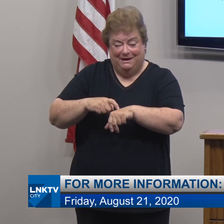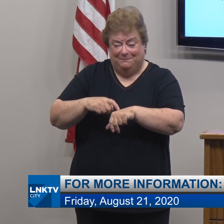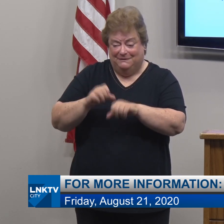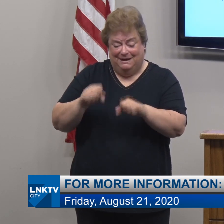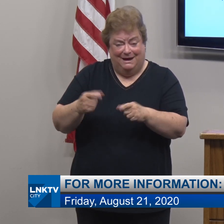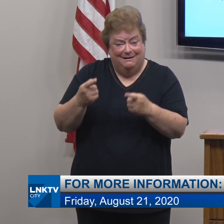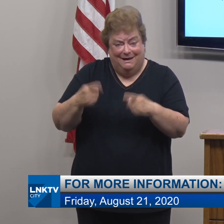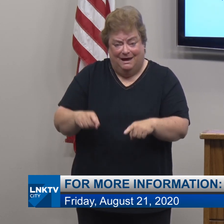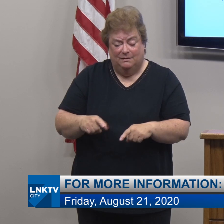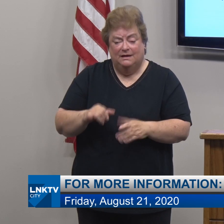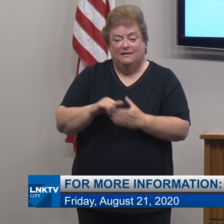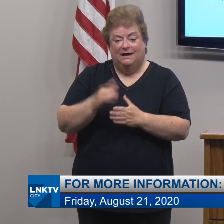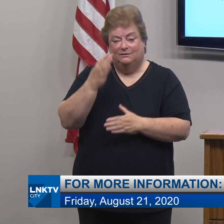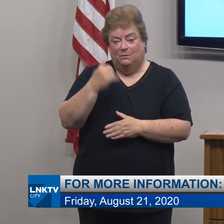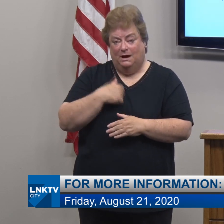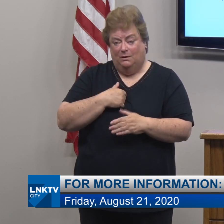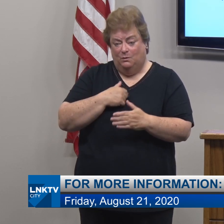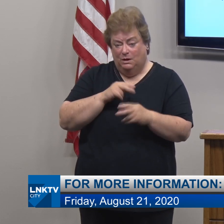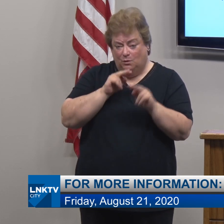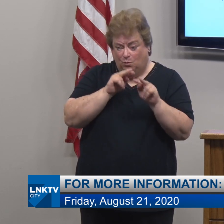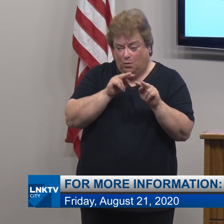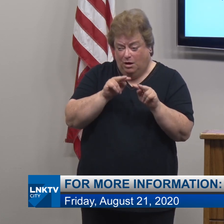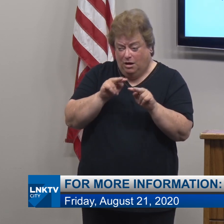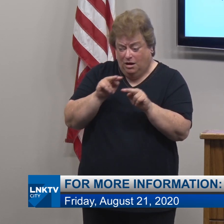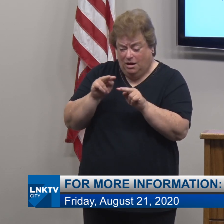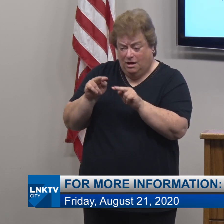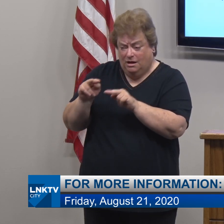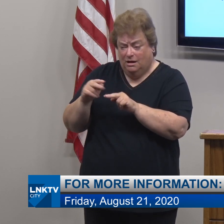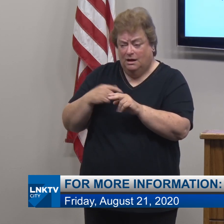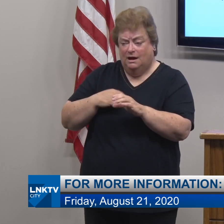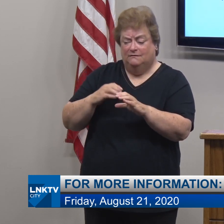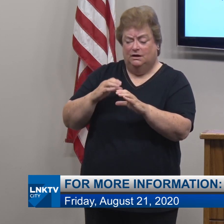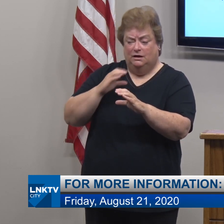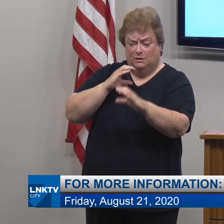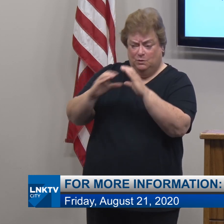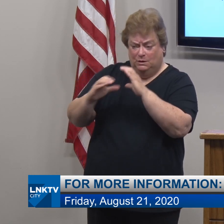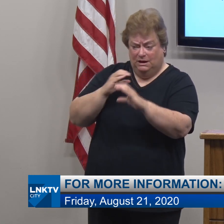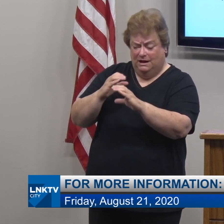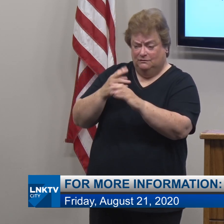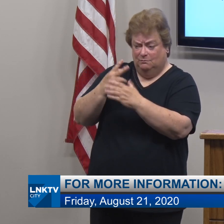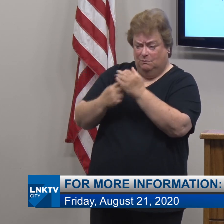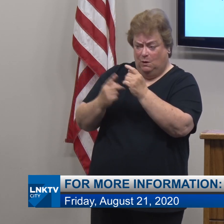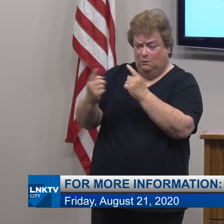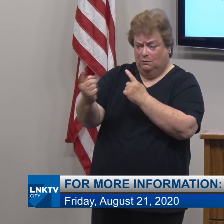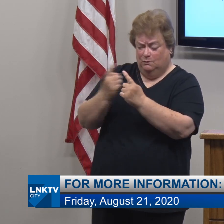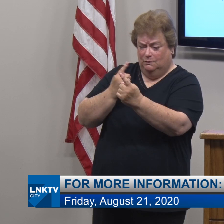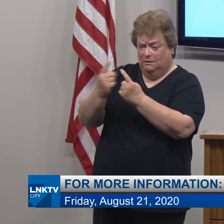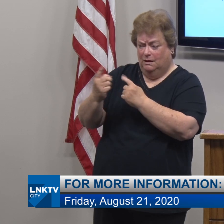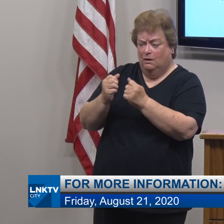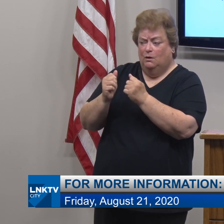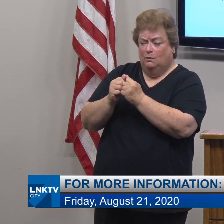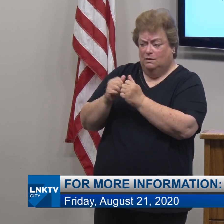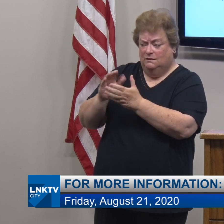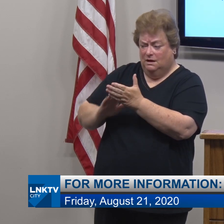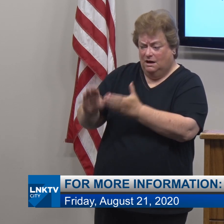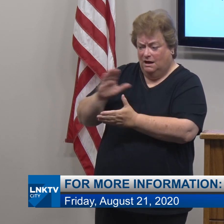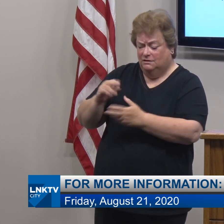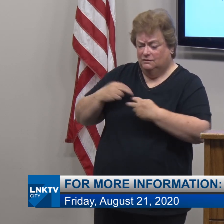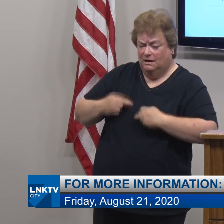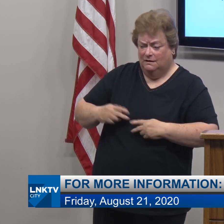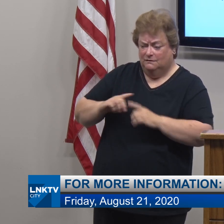we're closely monitoring. We have communication, it's two-way communication between the colleges and the health